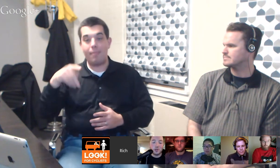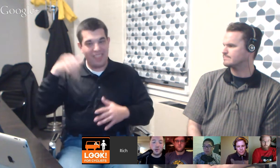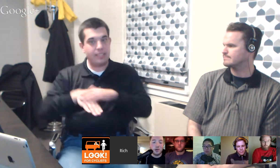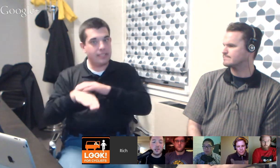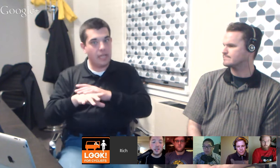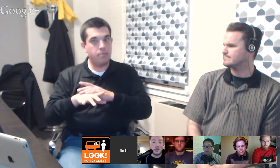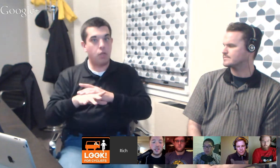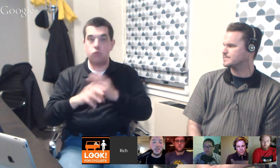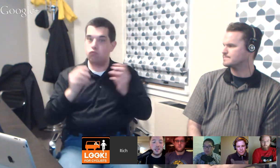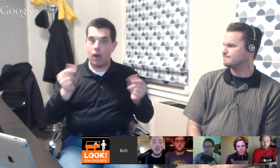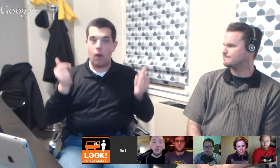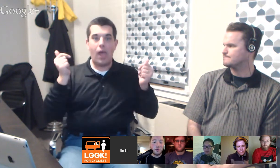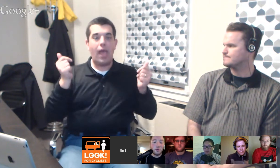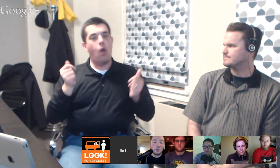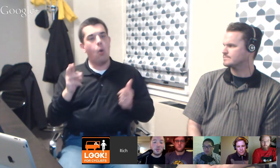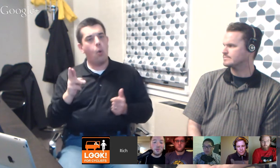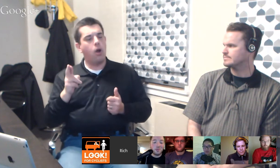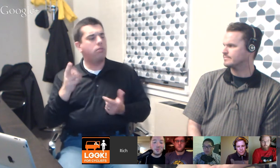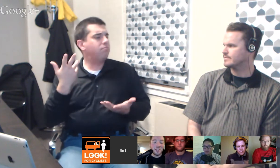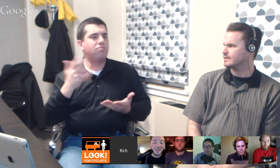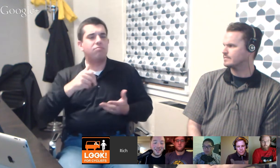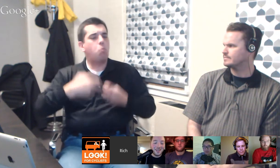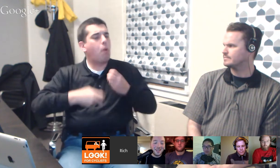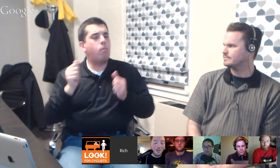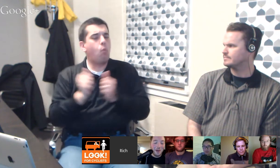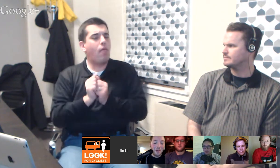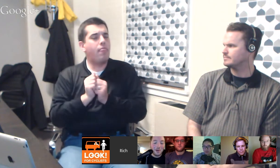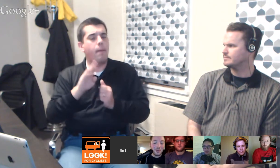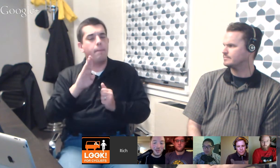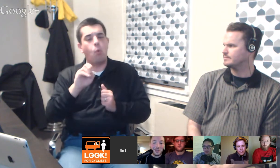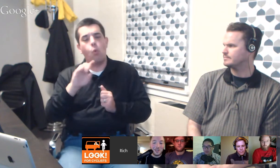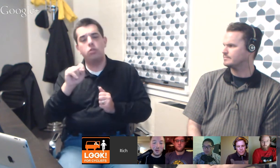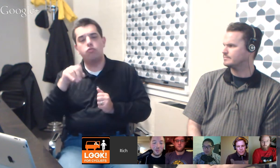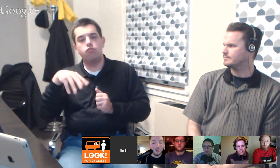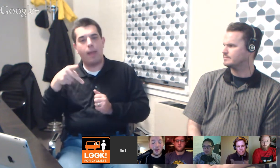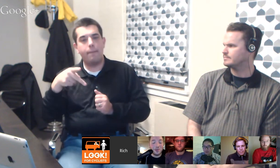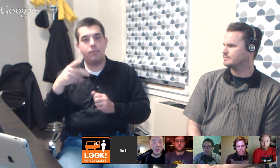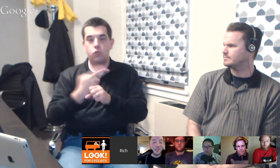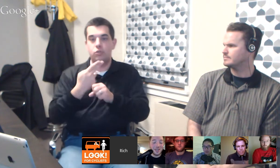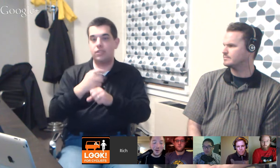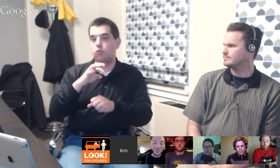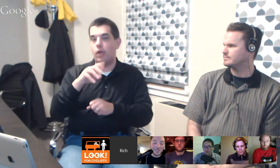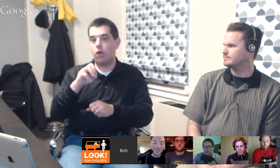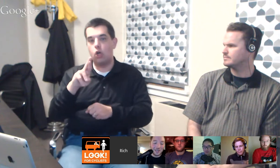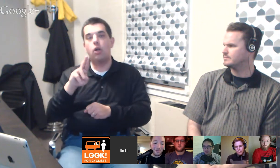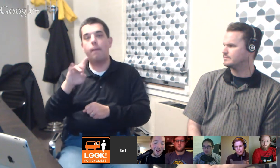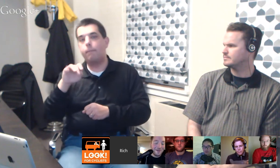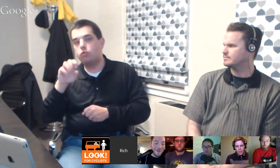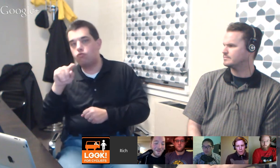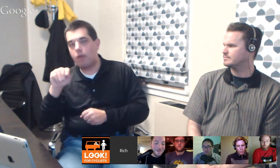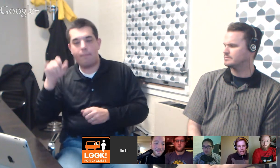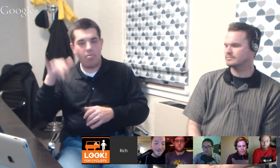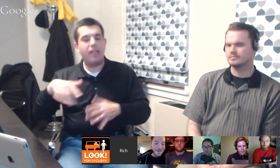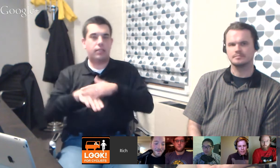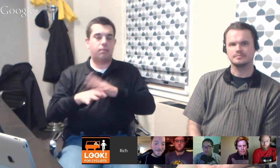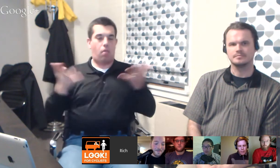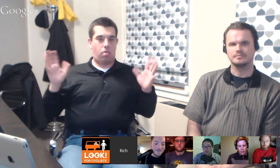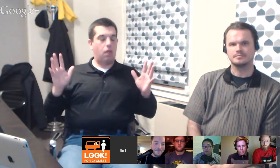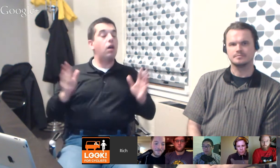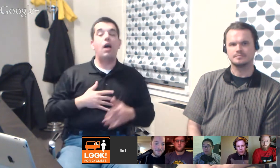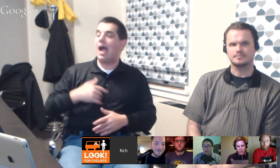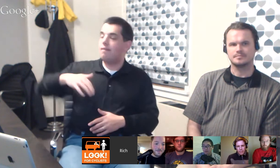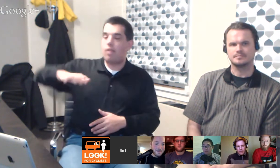box, or is it? What are some of the problems that pop up with using Twitter Bootstrap and just thinking, oh, it's accessible, right? Well, I